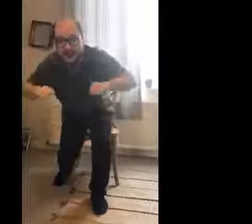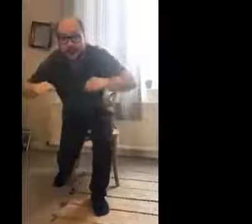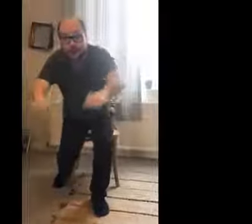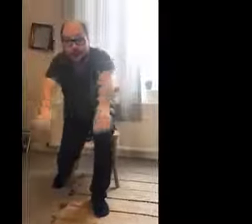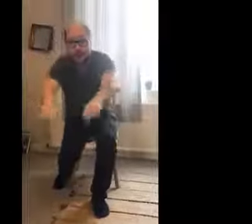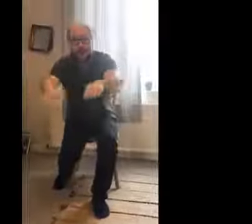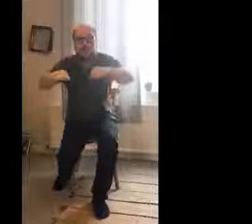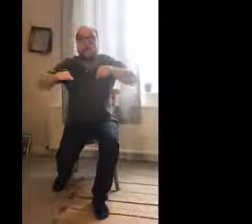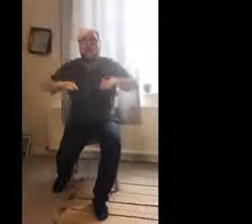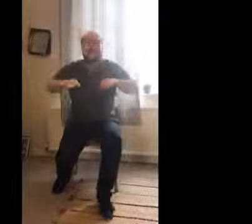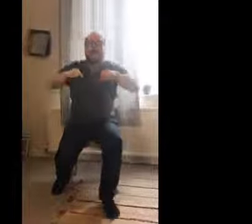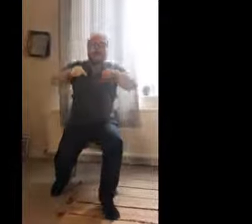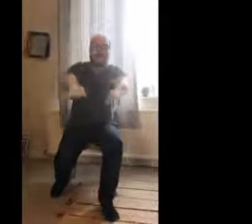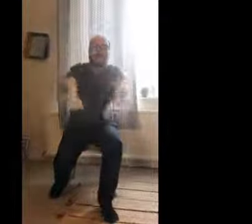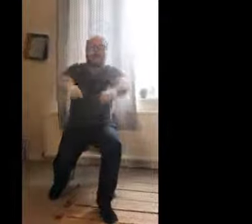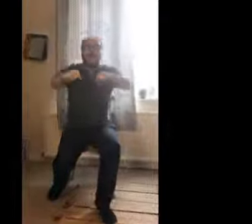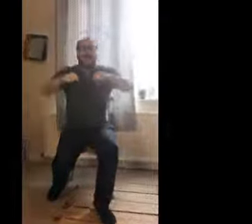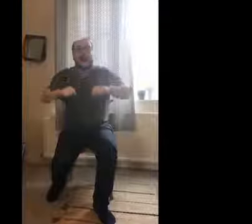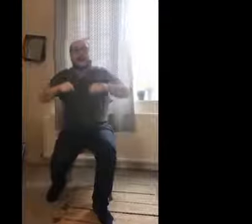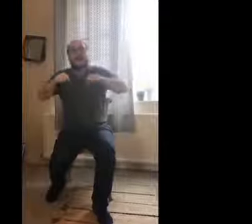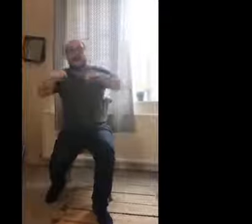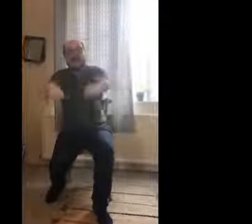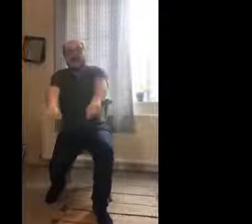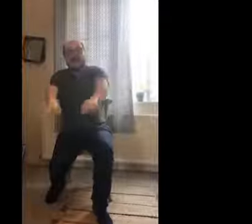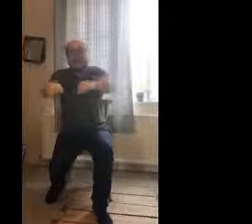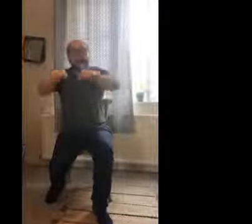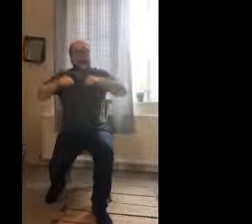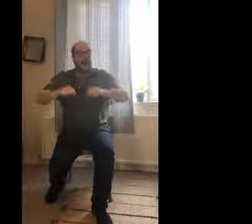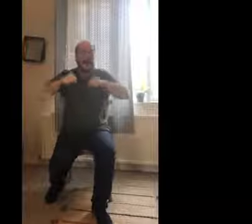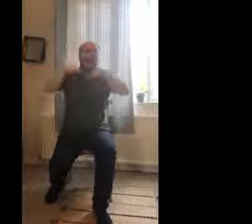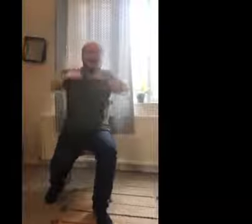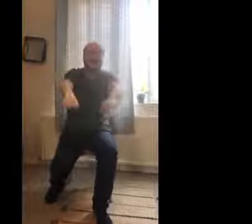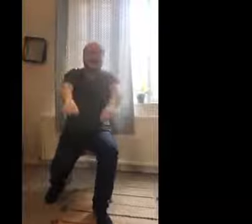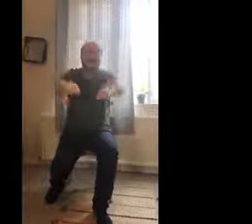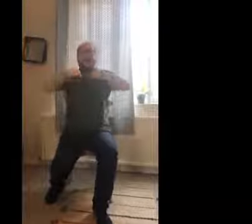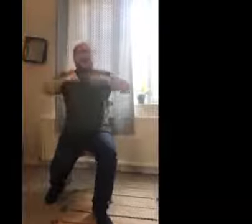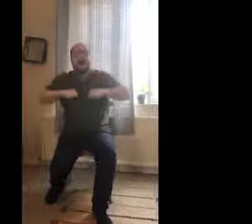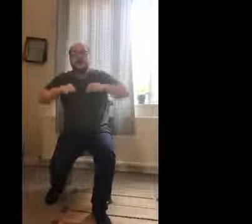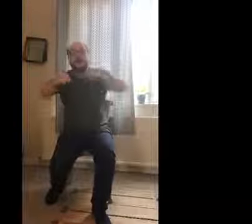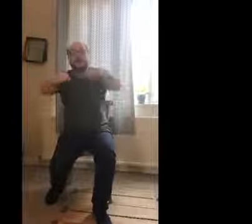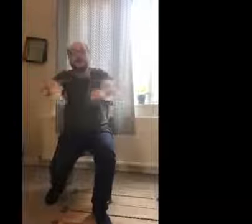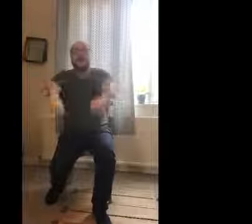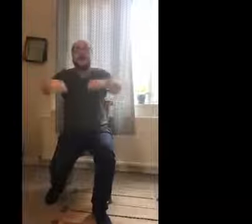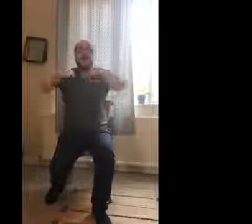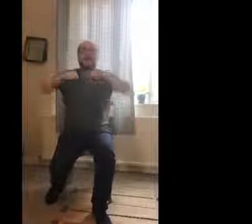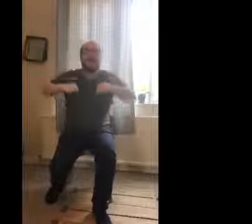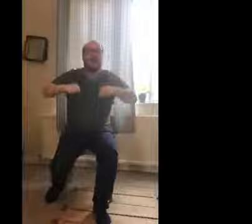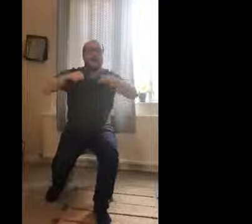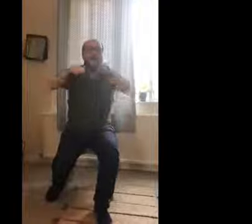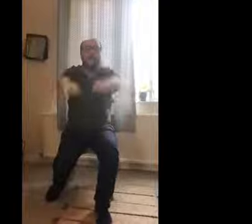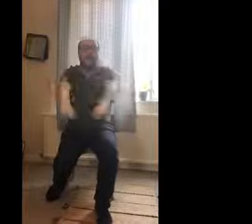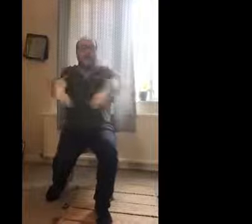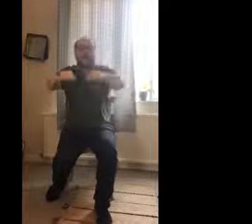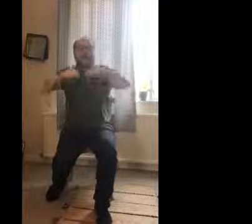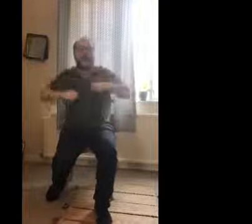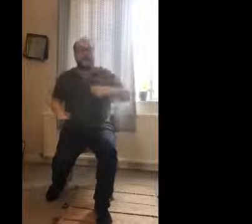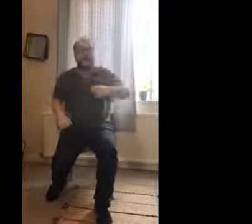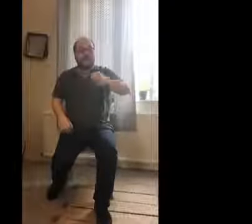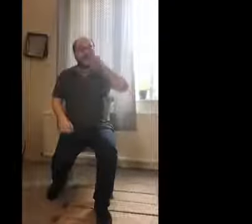Row, row boat. Gently out to sea. Merrily, merrily, merrily, merrily. Back in time for